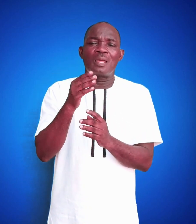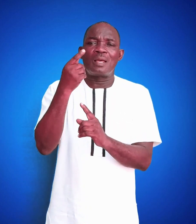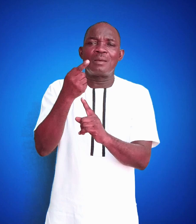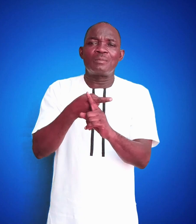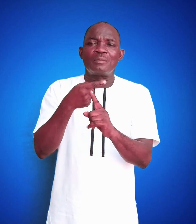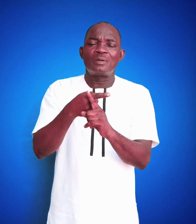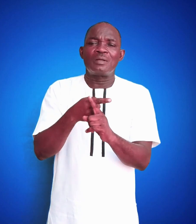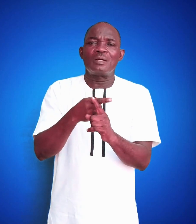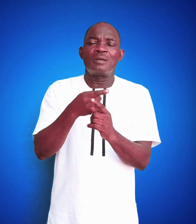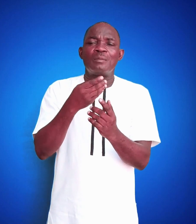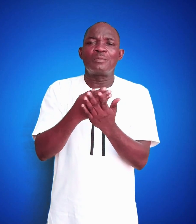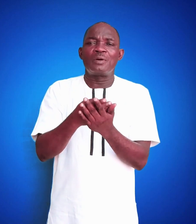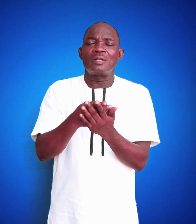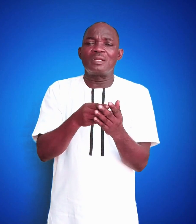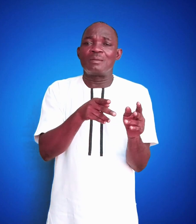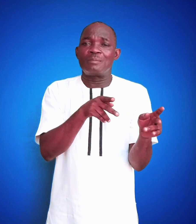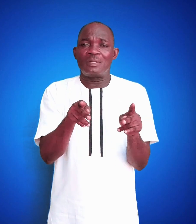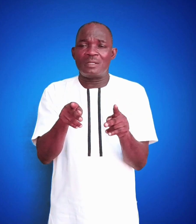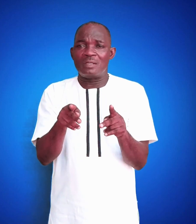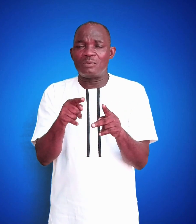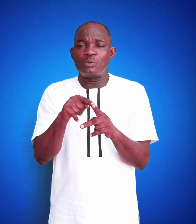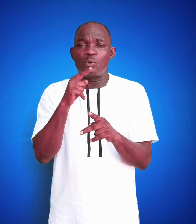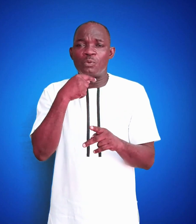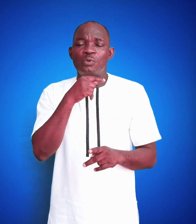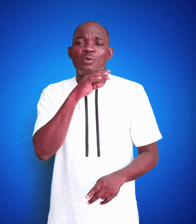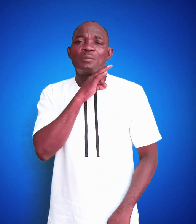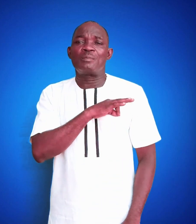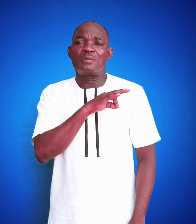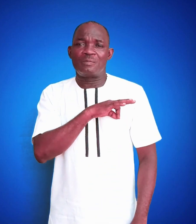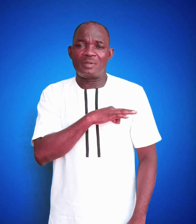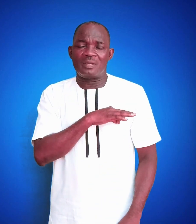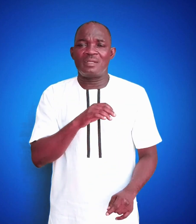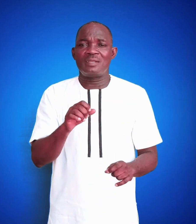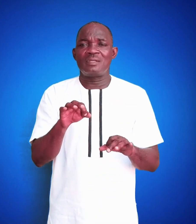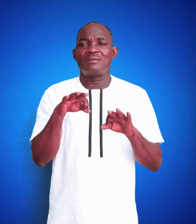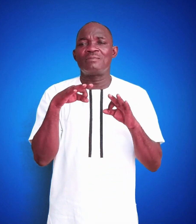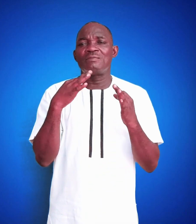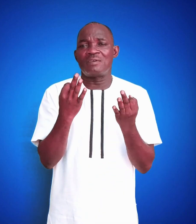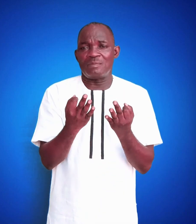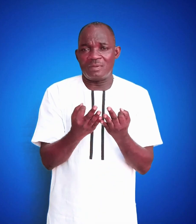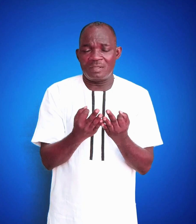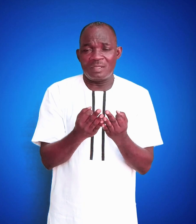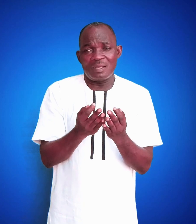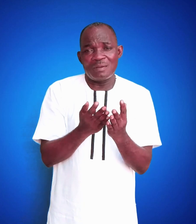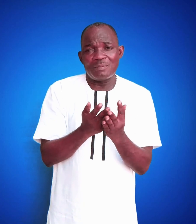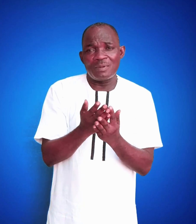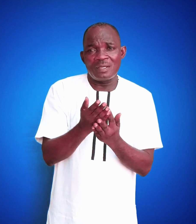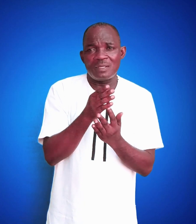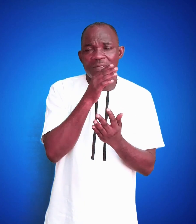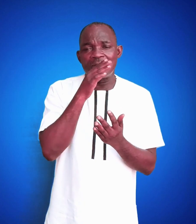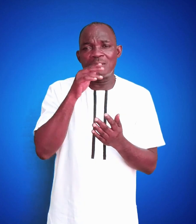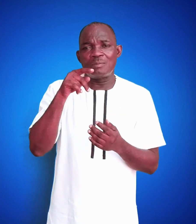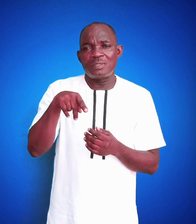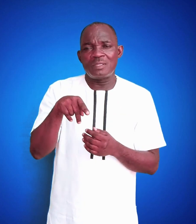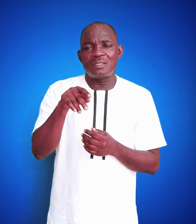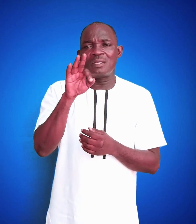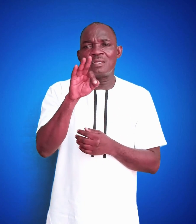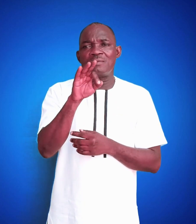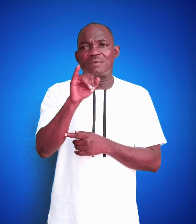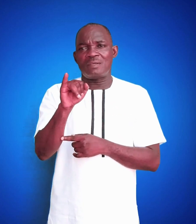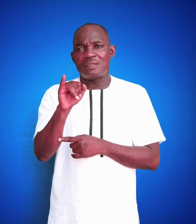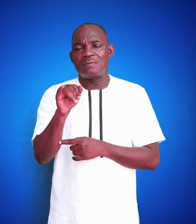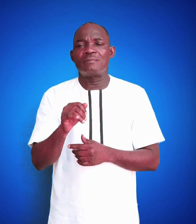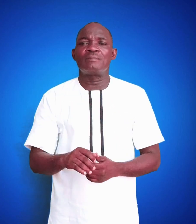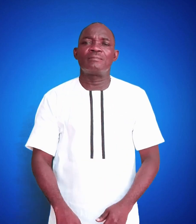bi-monthly cash grant to beneficiary households by